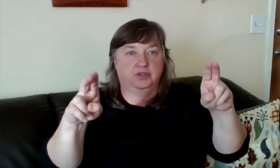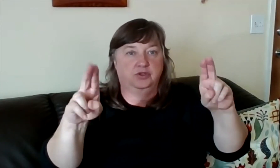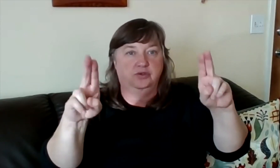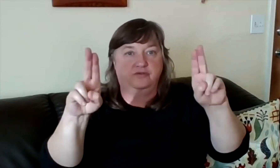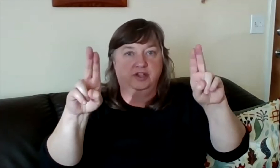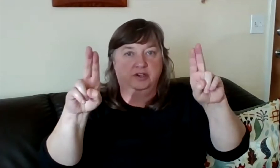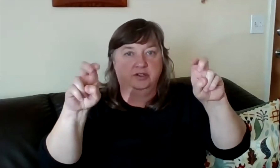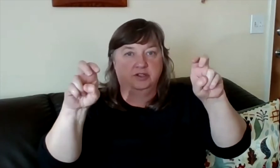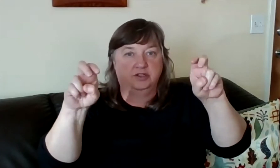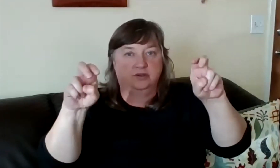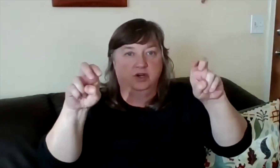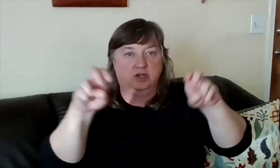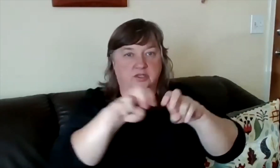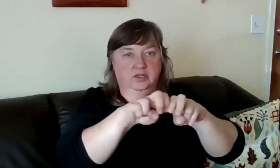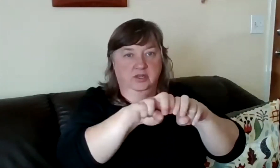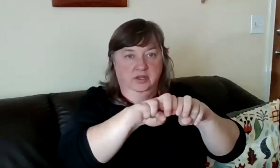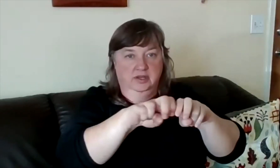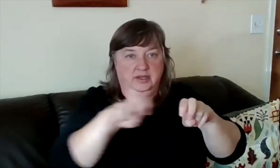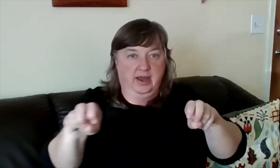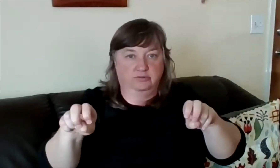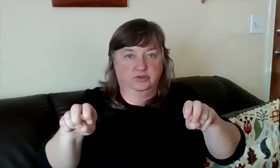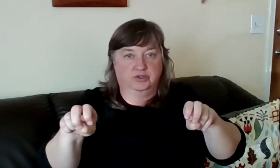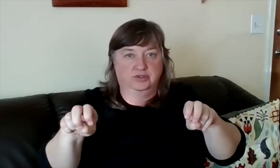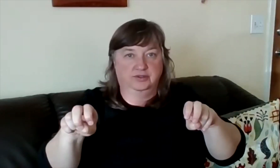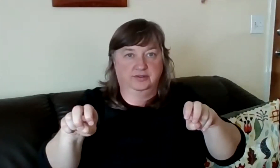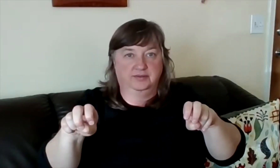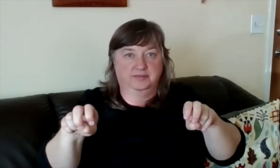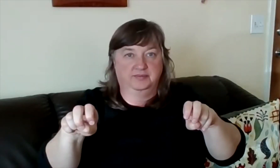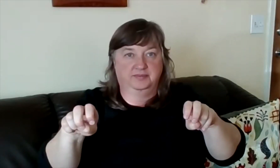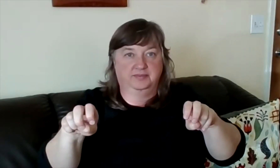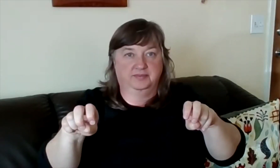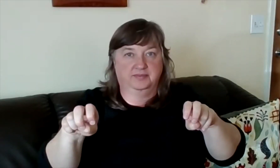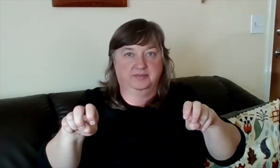Two fingers crooked, couch.